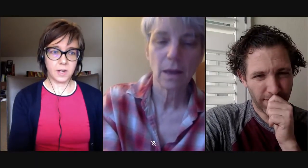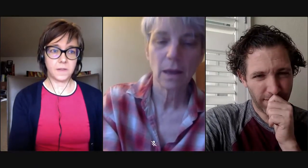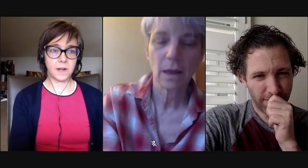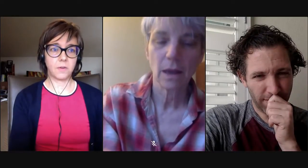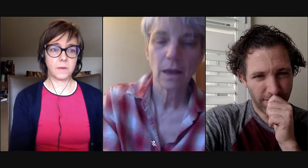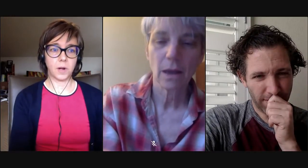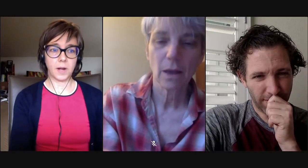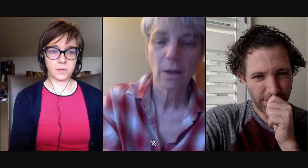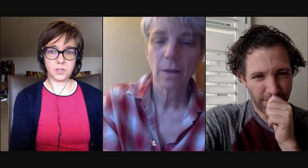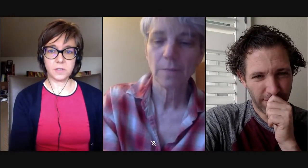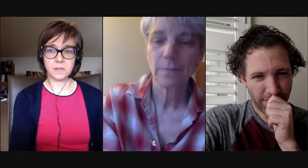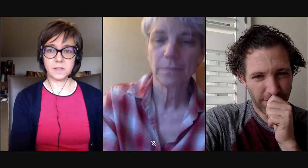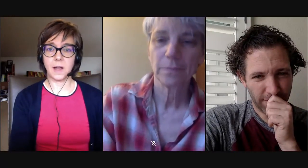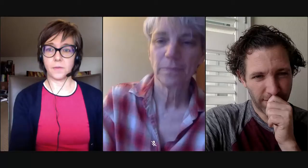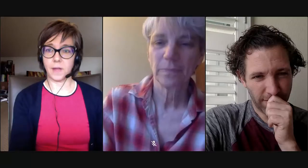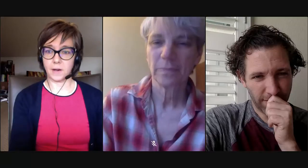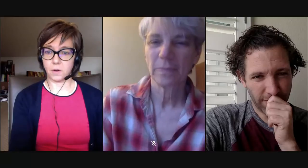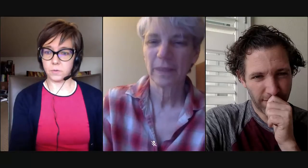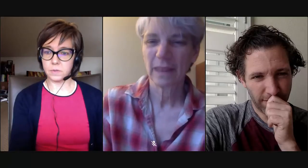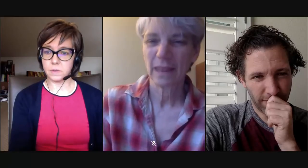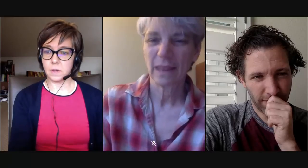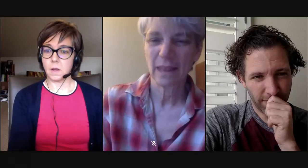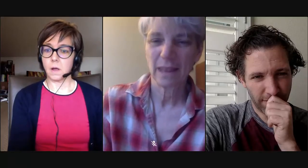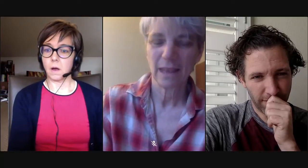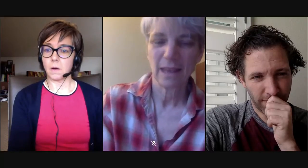I created breakout sessions to see how that goes.